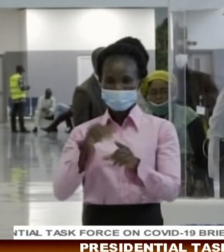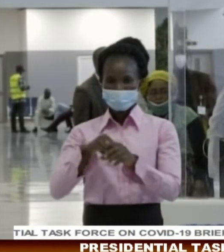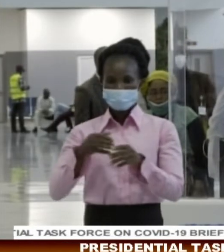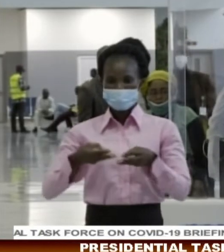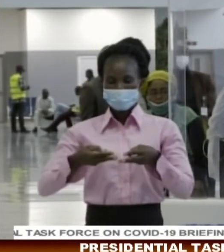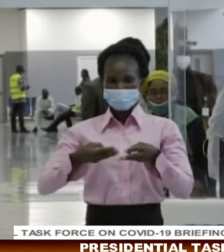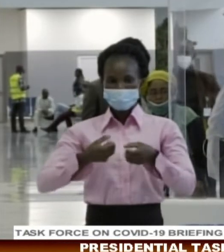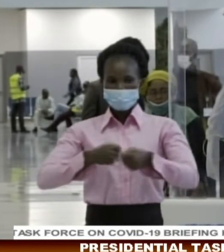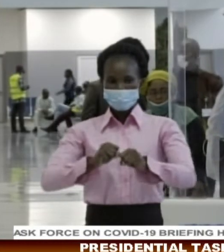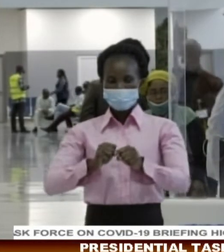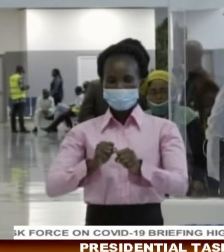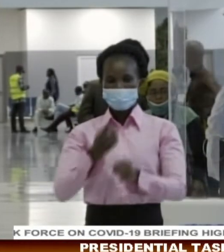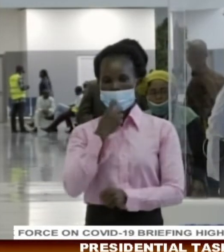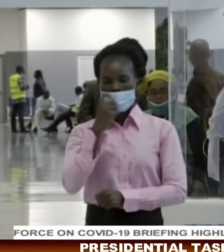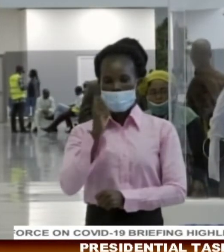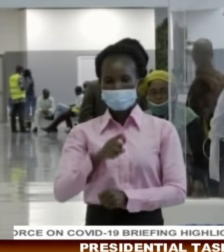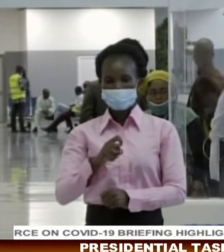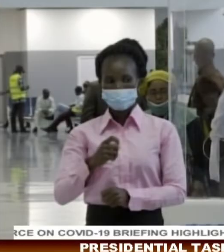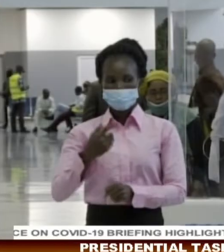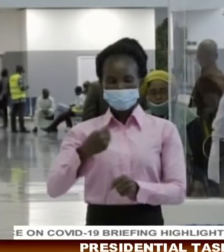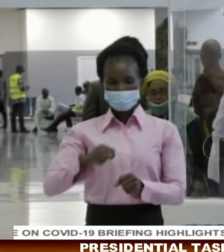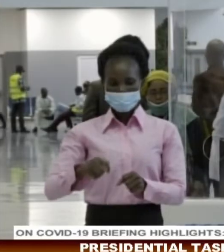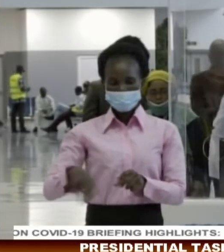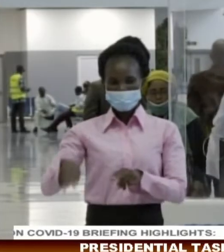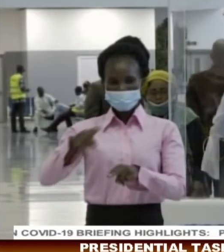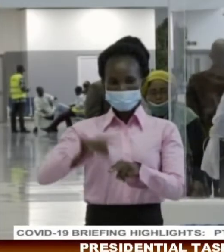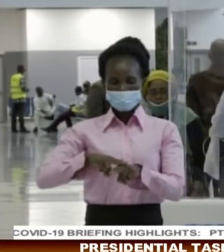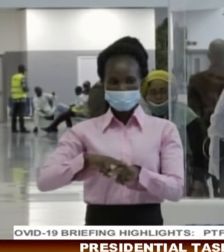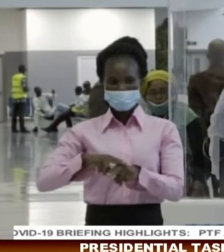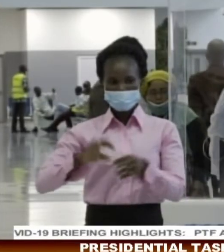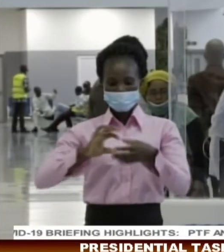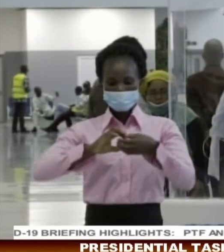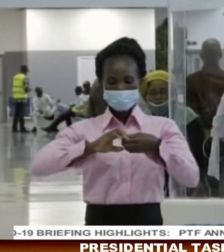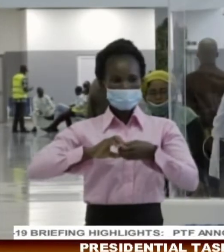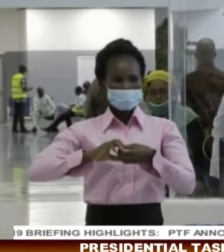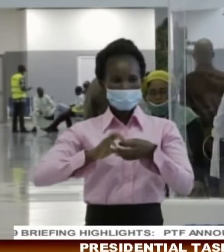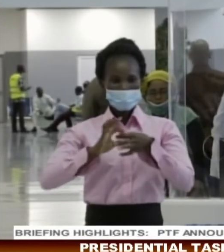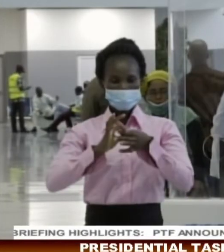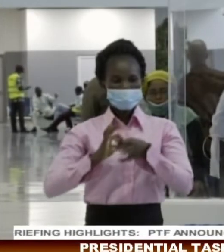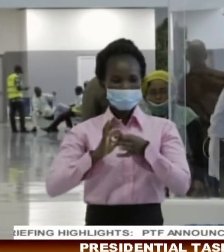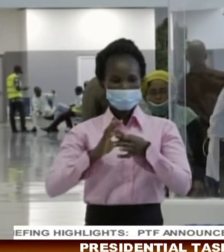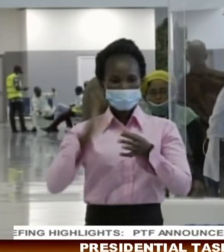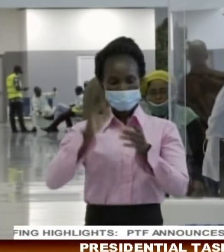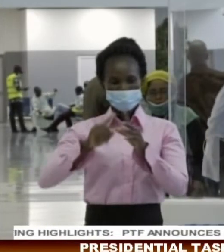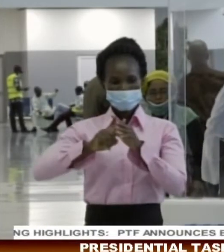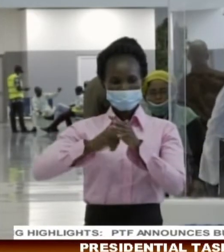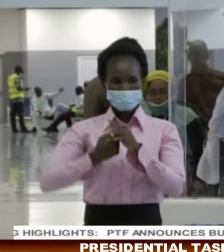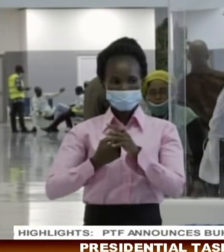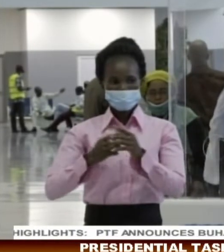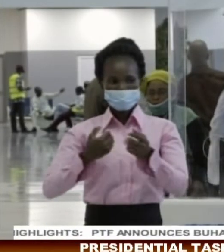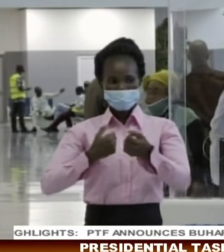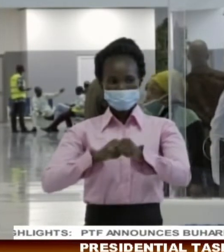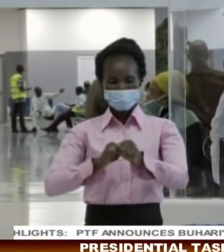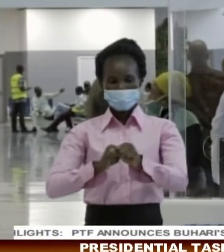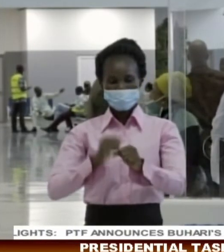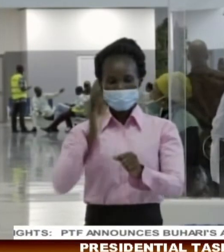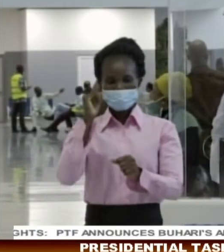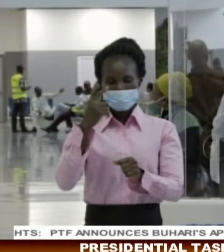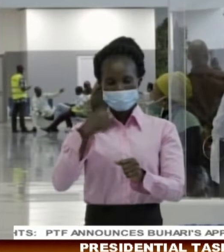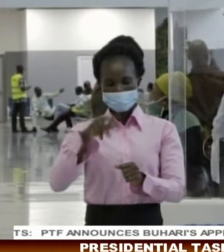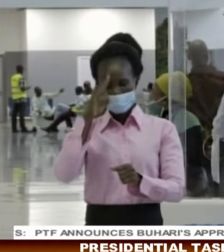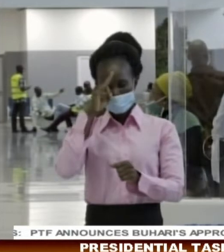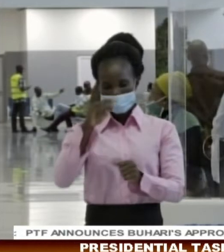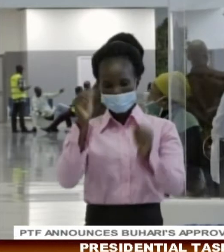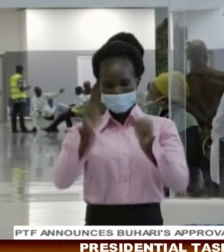order. The National Coordinator will start, followed by the Honorable Minister